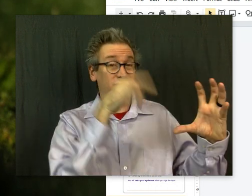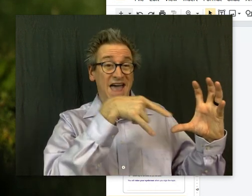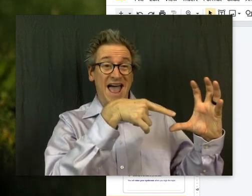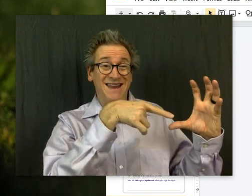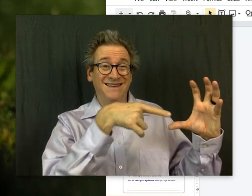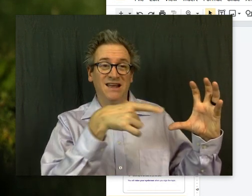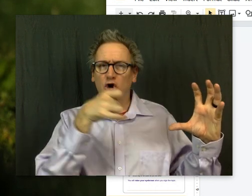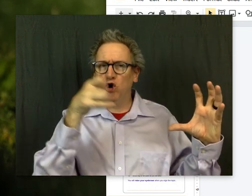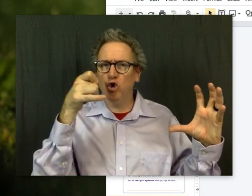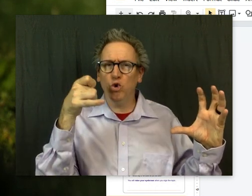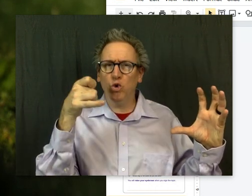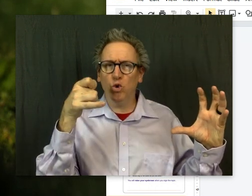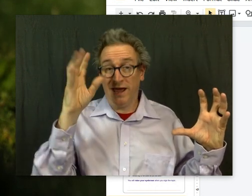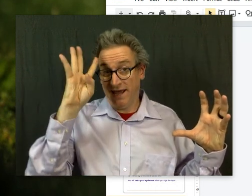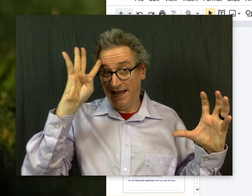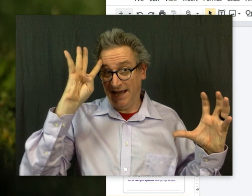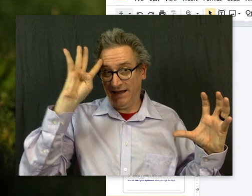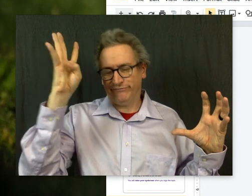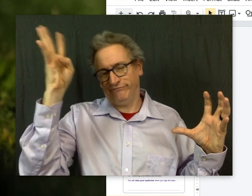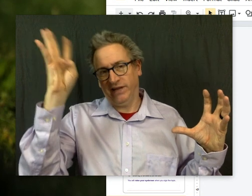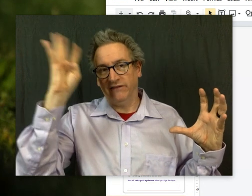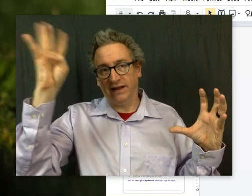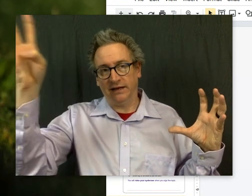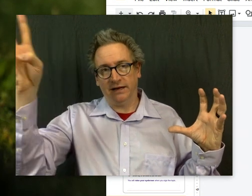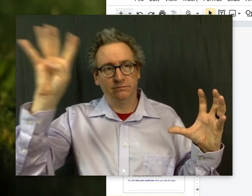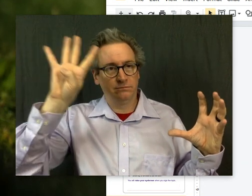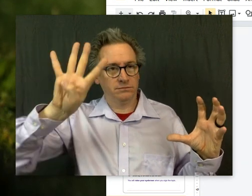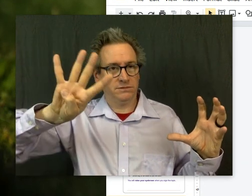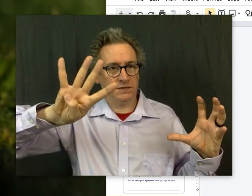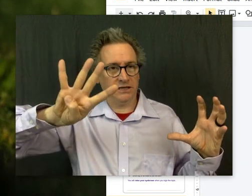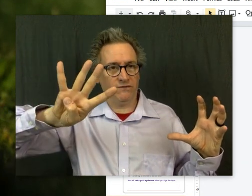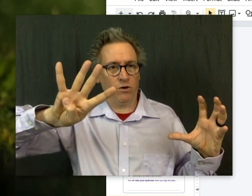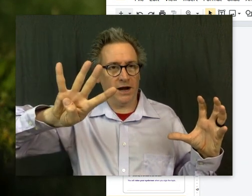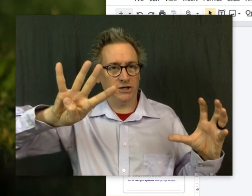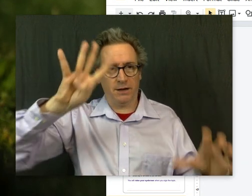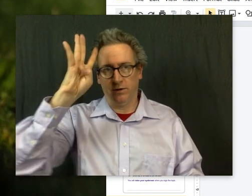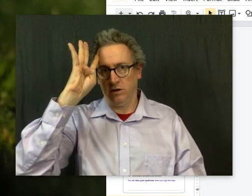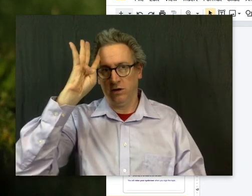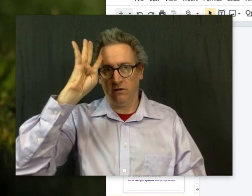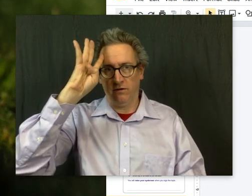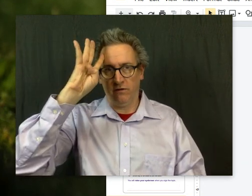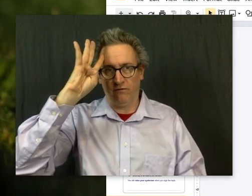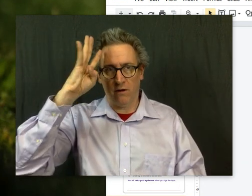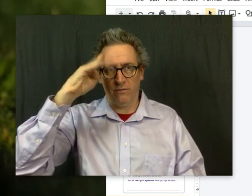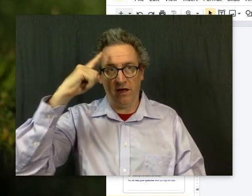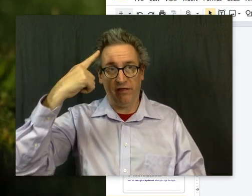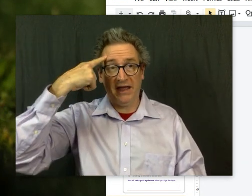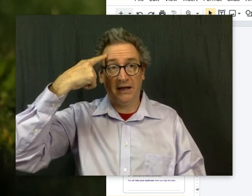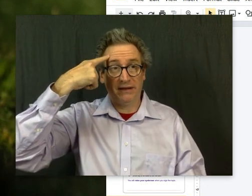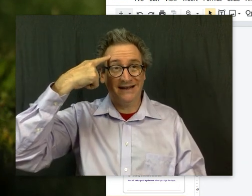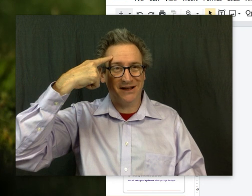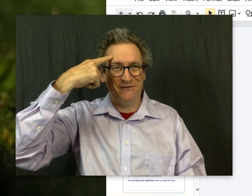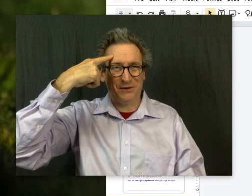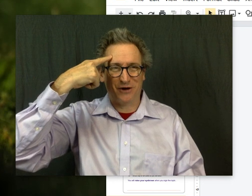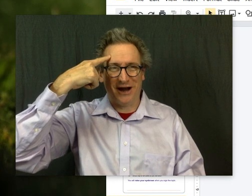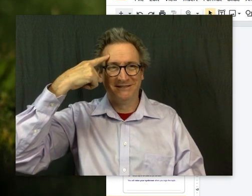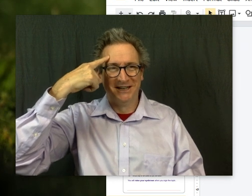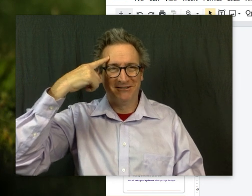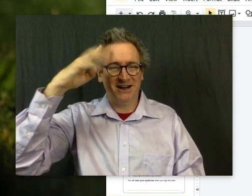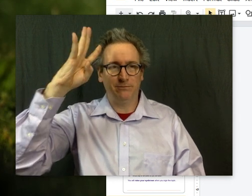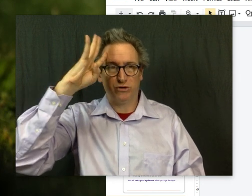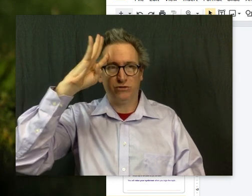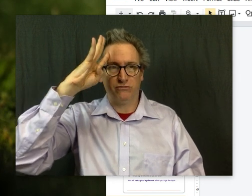So that, who invented it? Take the forehand shape from the think place of your